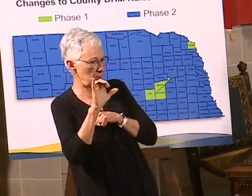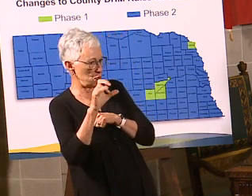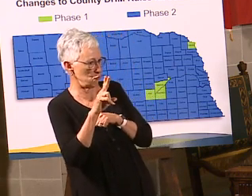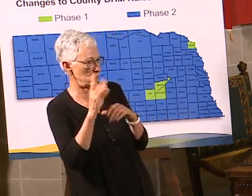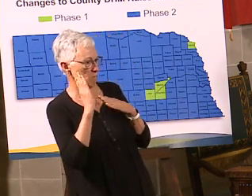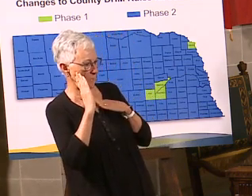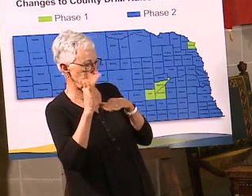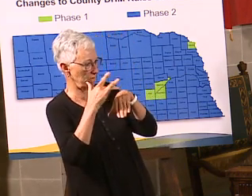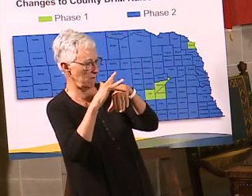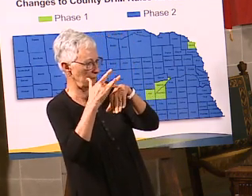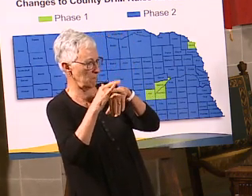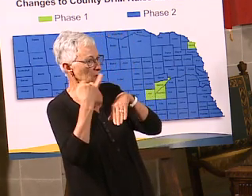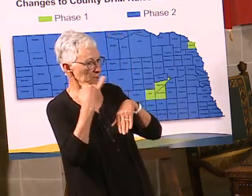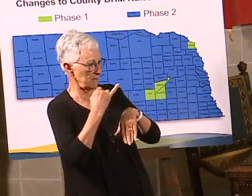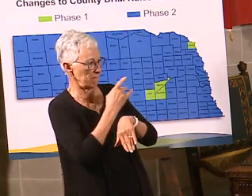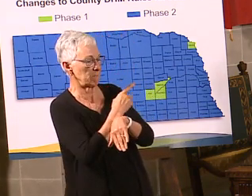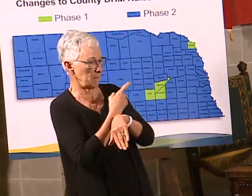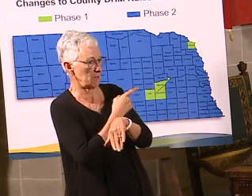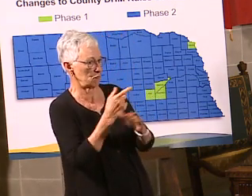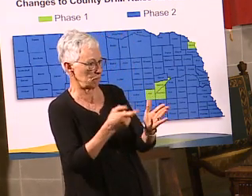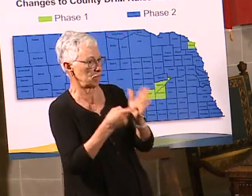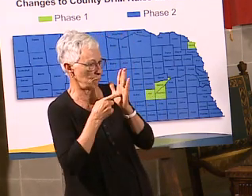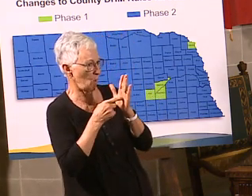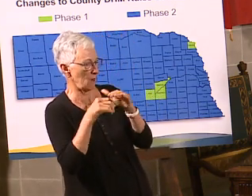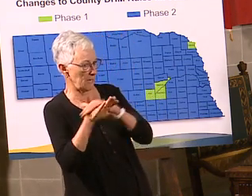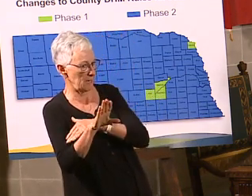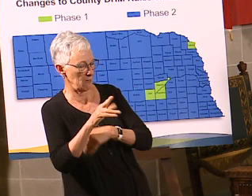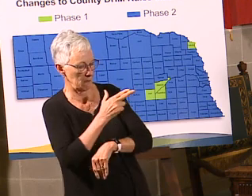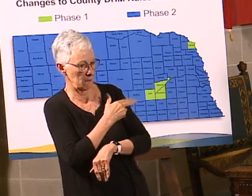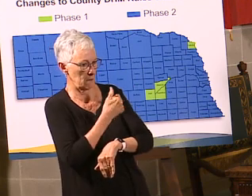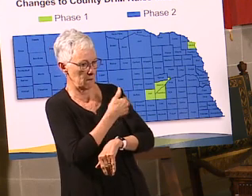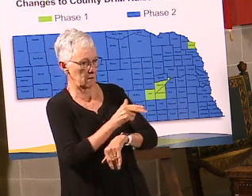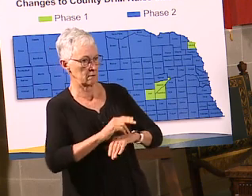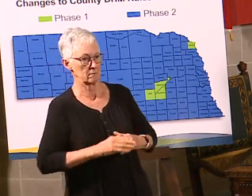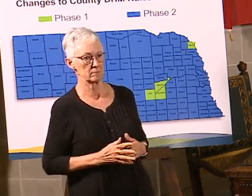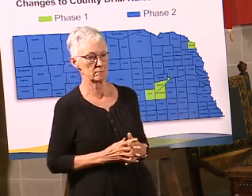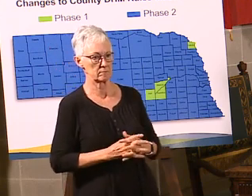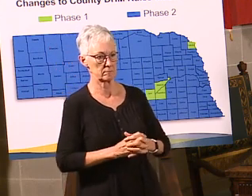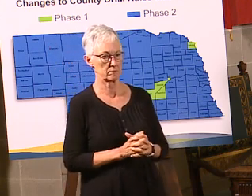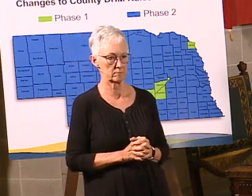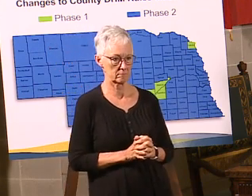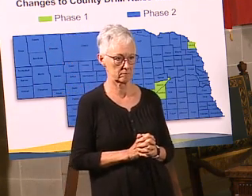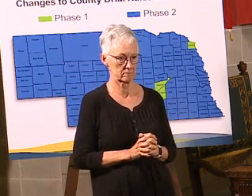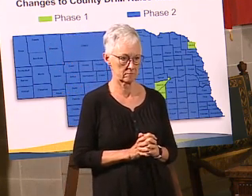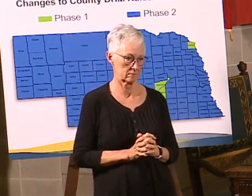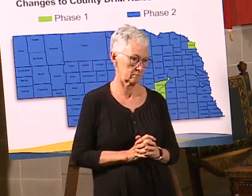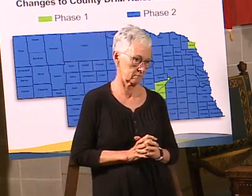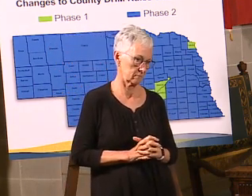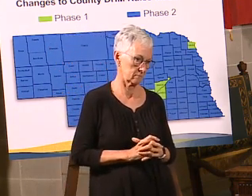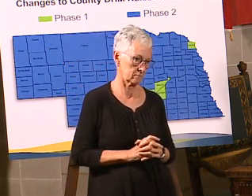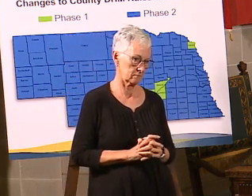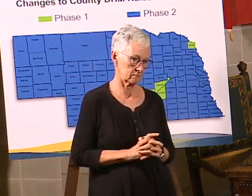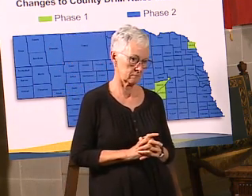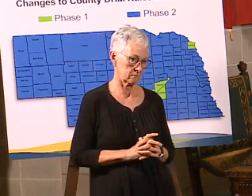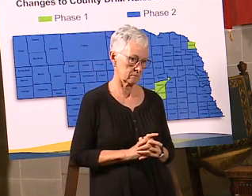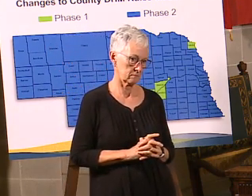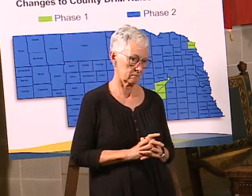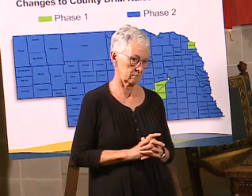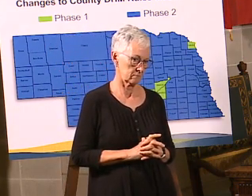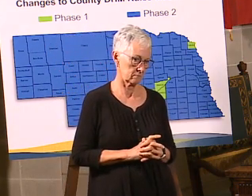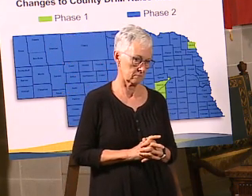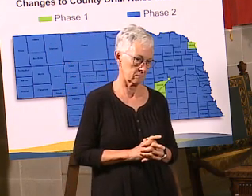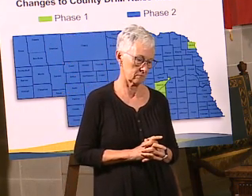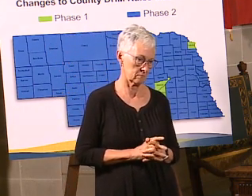Along those lines, you have always talked about the need to not overwhelm the hospital, the healthcare systems